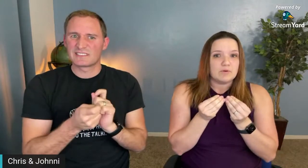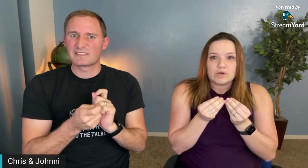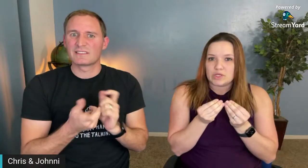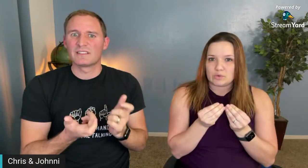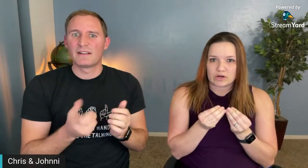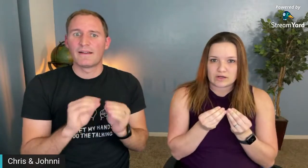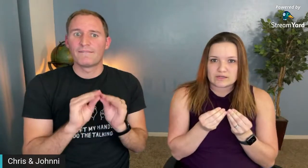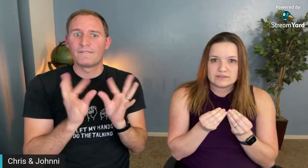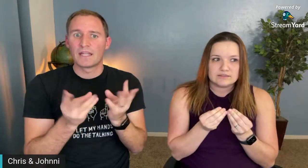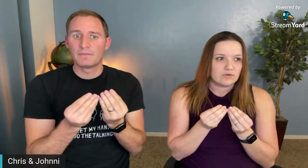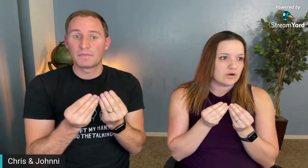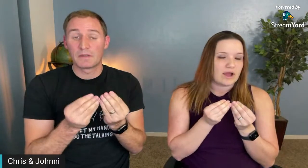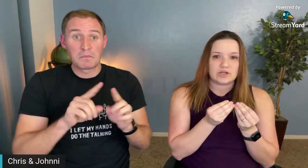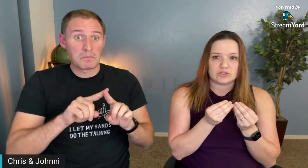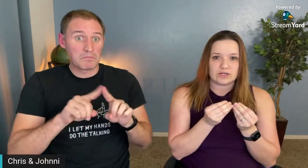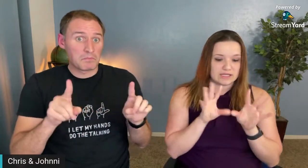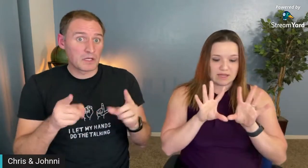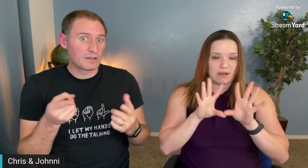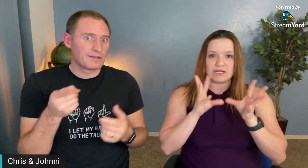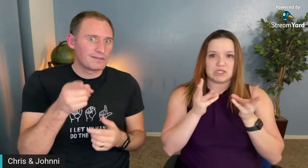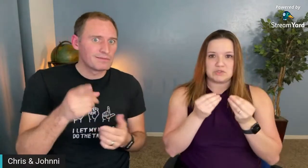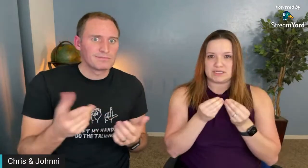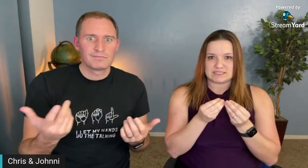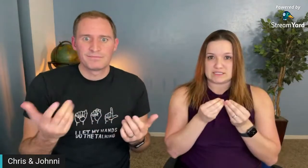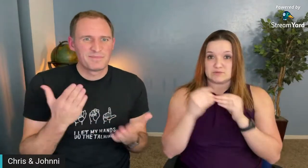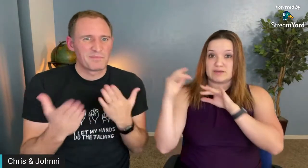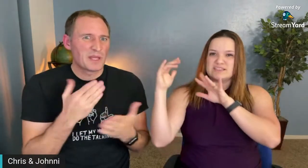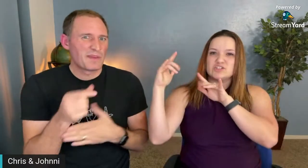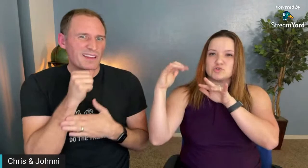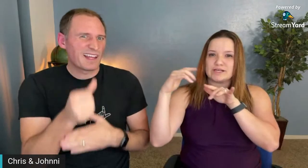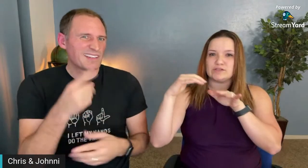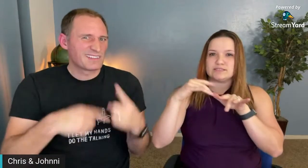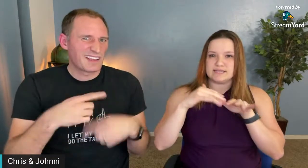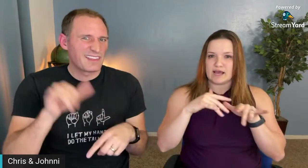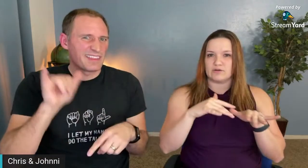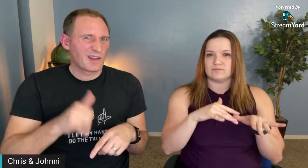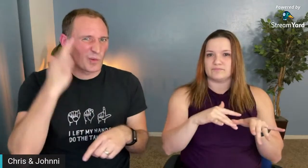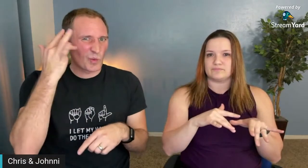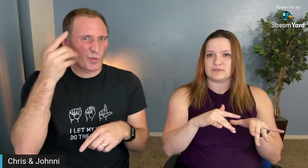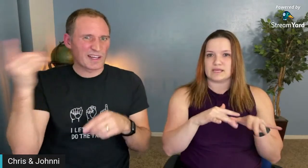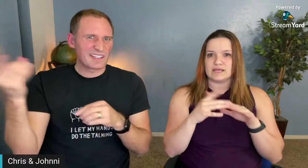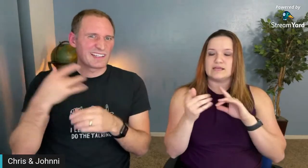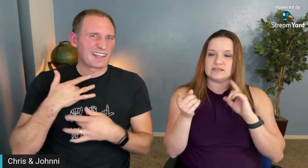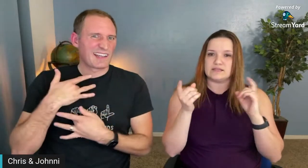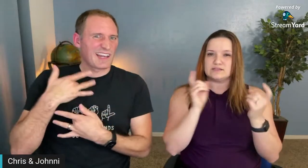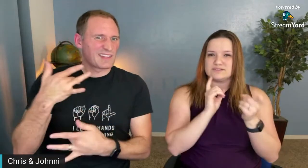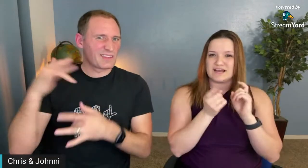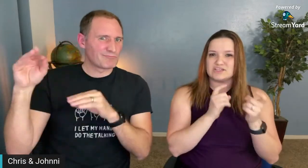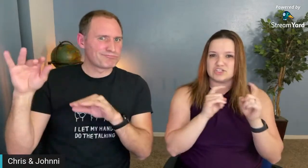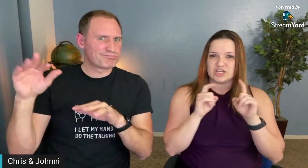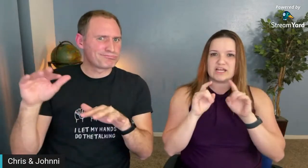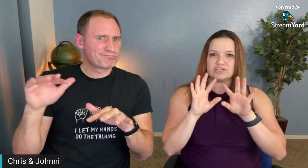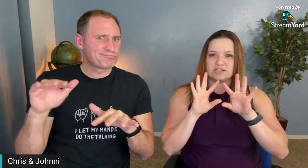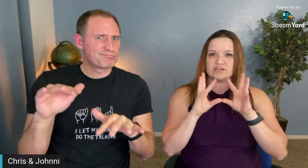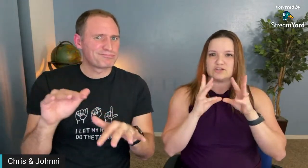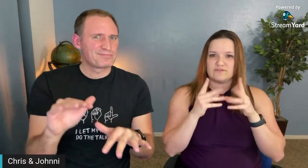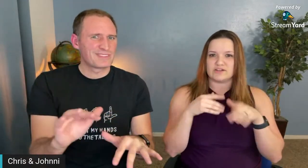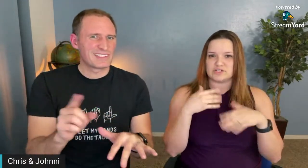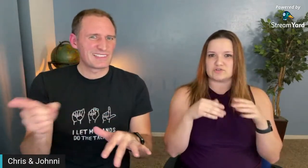where you are or how you're learning it, they might not utilize it this way because it trickles down. Signs change, and then eventually it